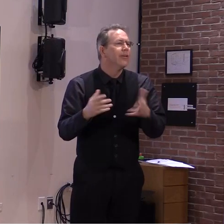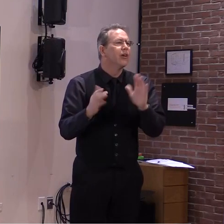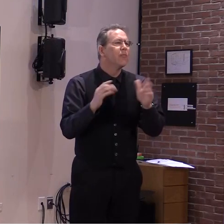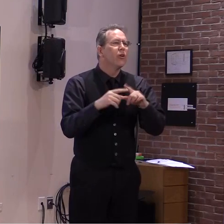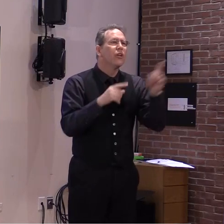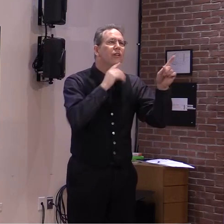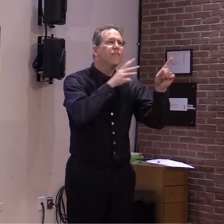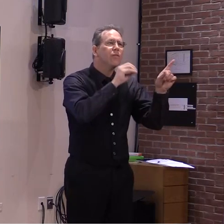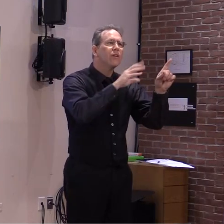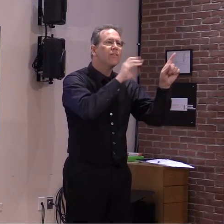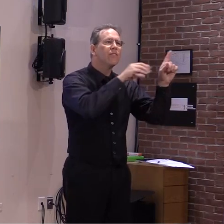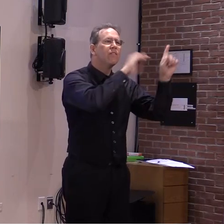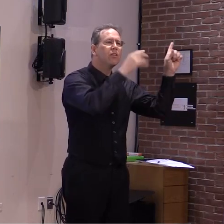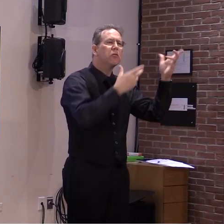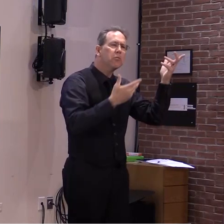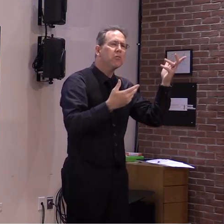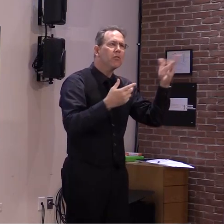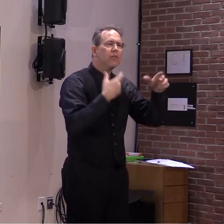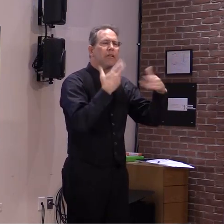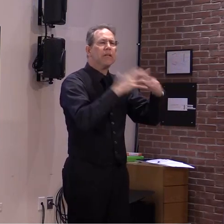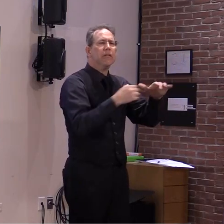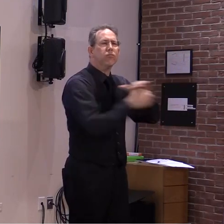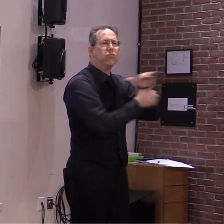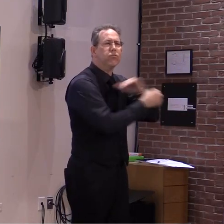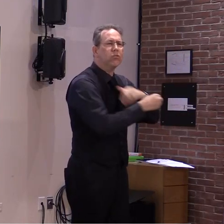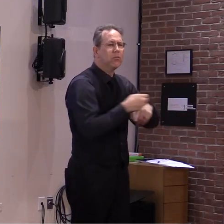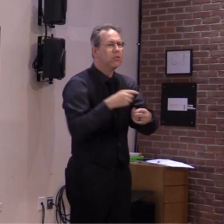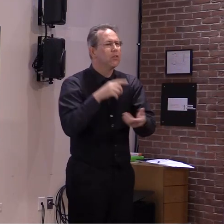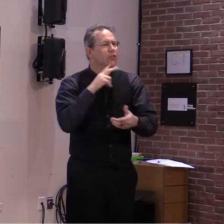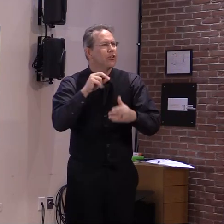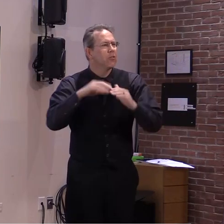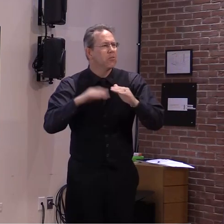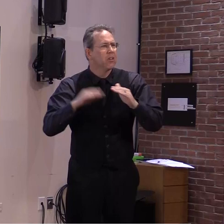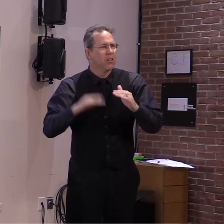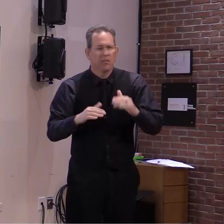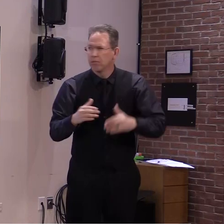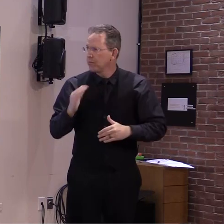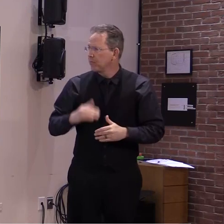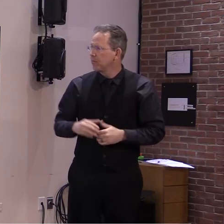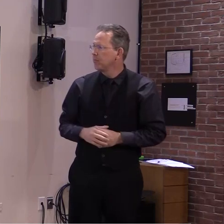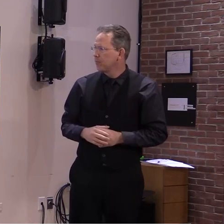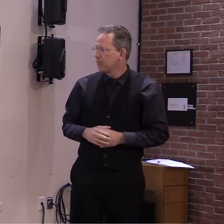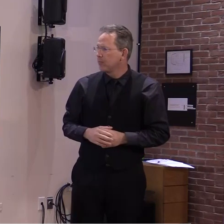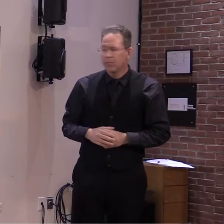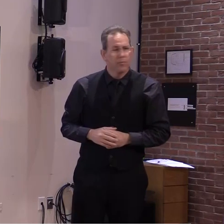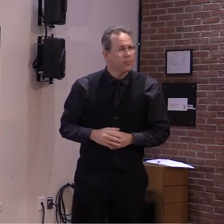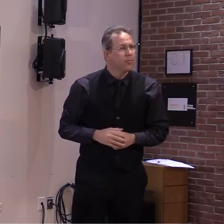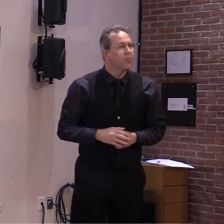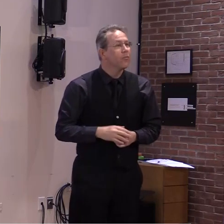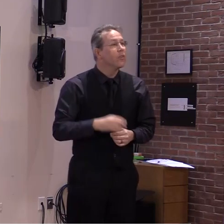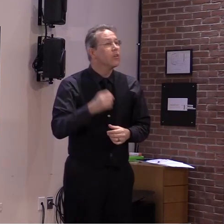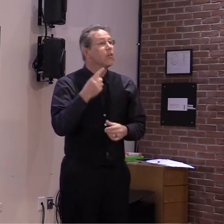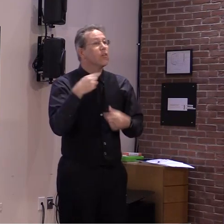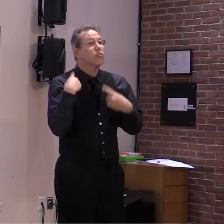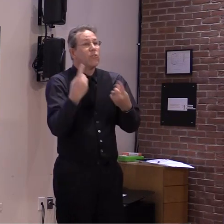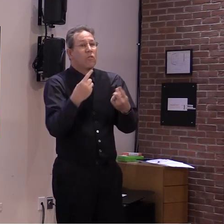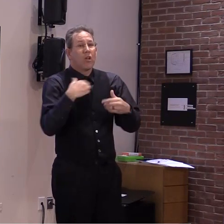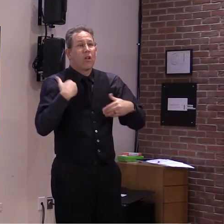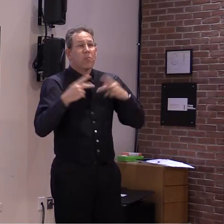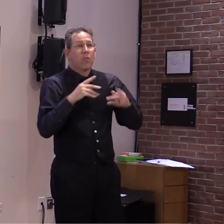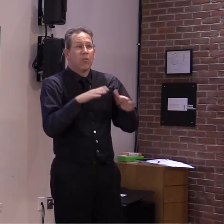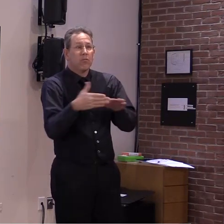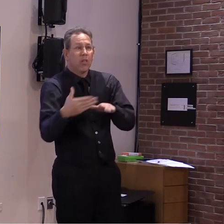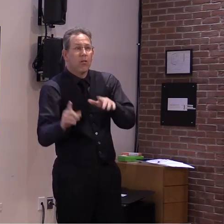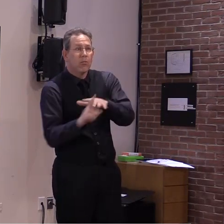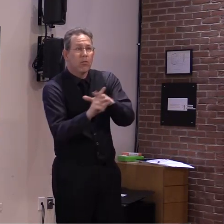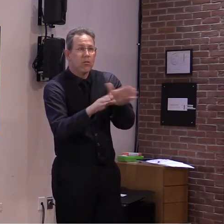60-year-olds as well. And you'll also see that, fortunately, we haven't had any deaths to date in these lower age categories as well. So I think